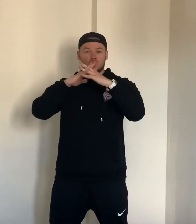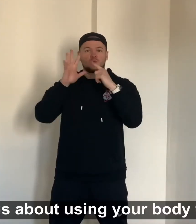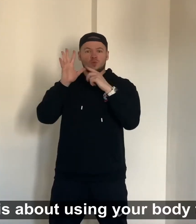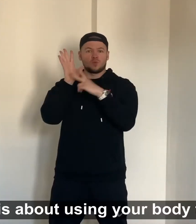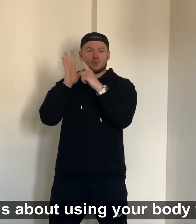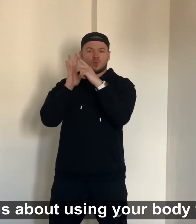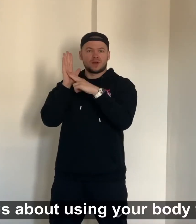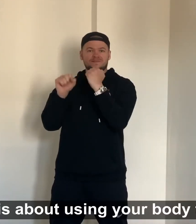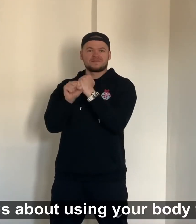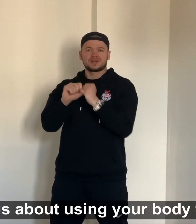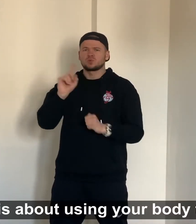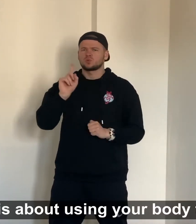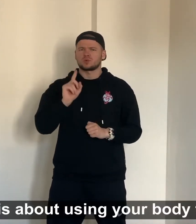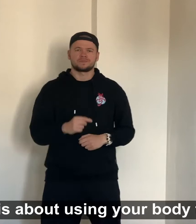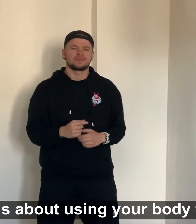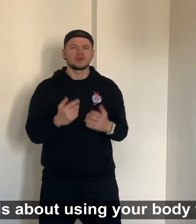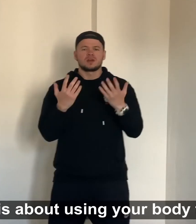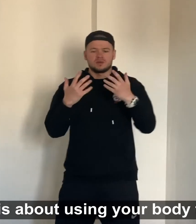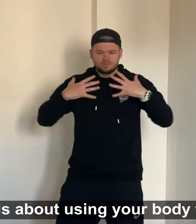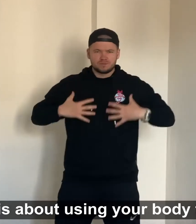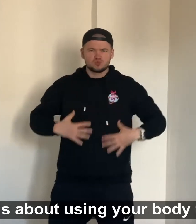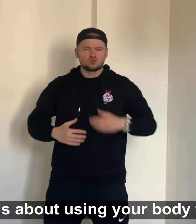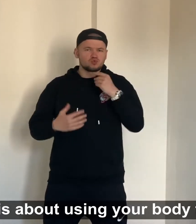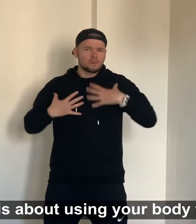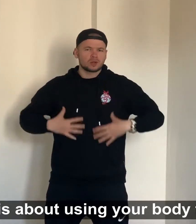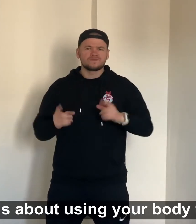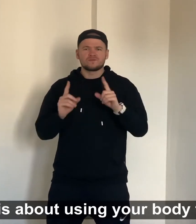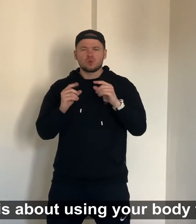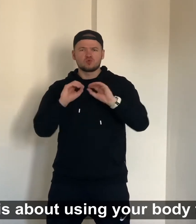Waving is about using your body to create waves.